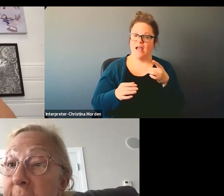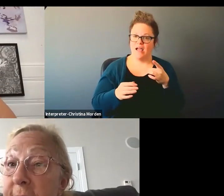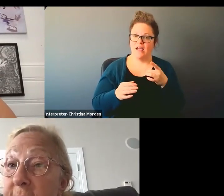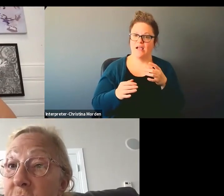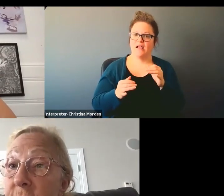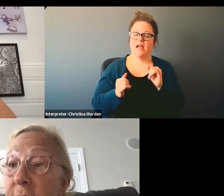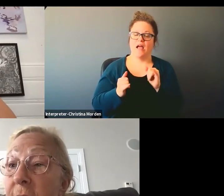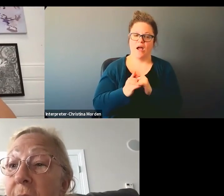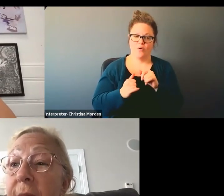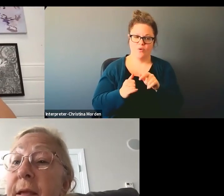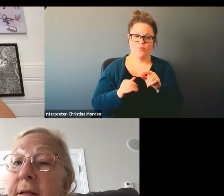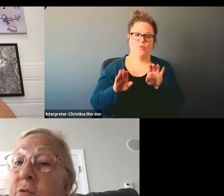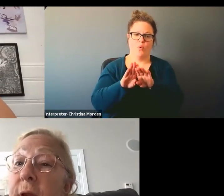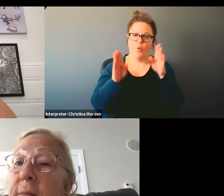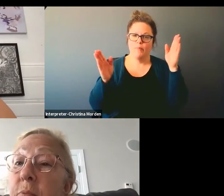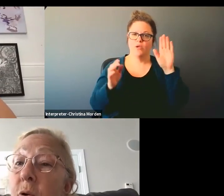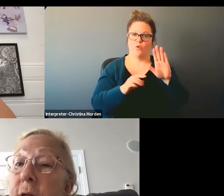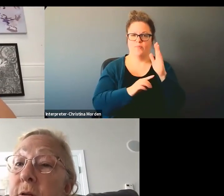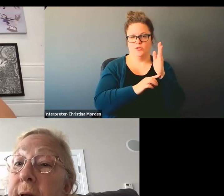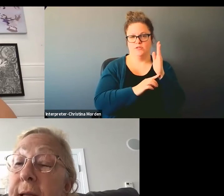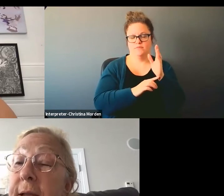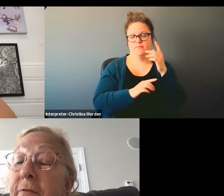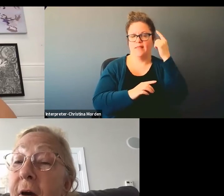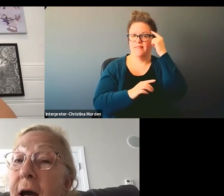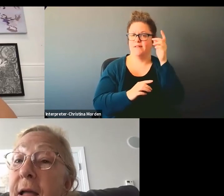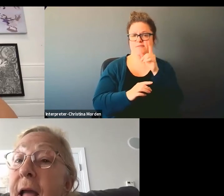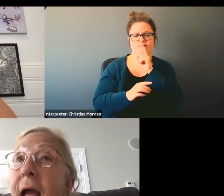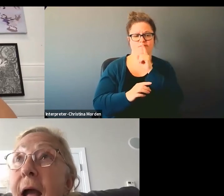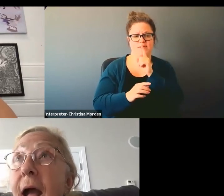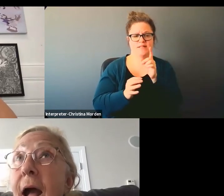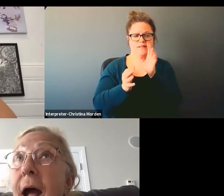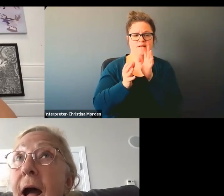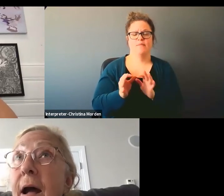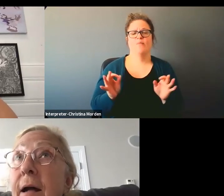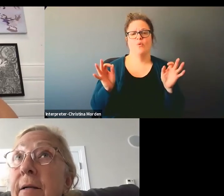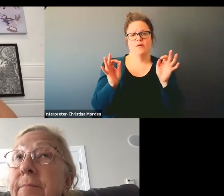your presentation. I think it's really important to identify